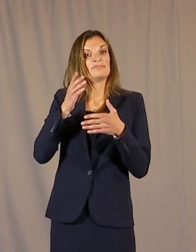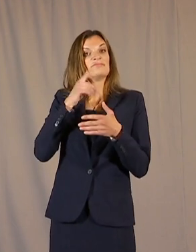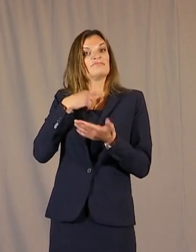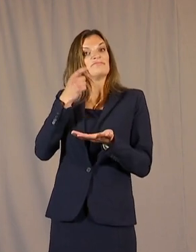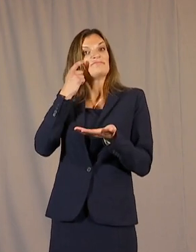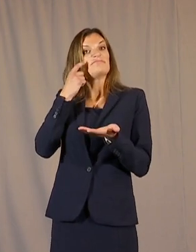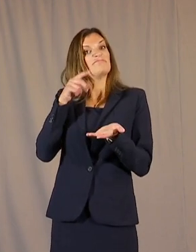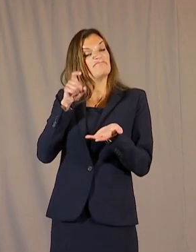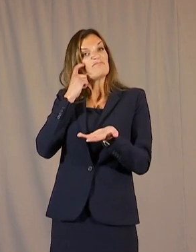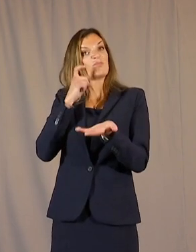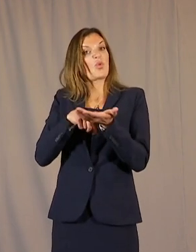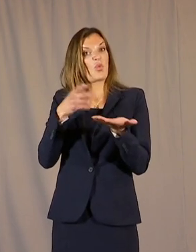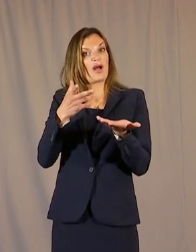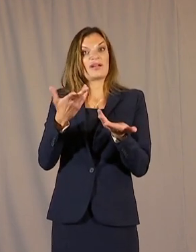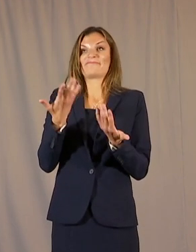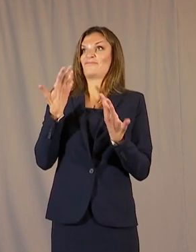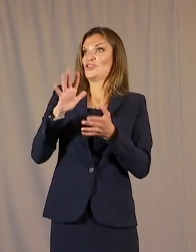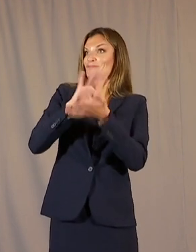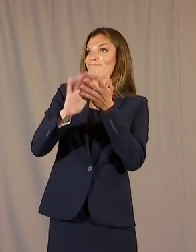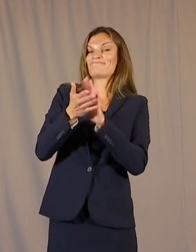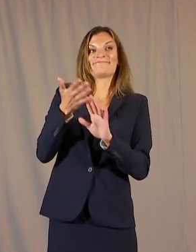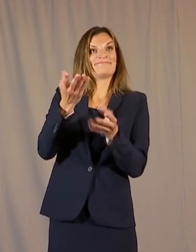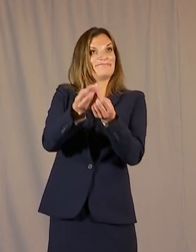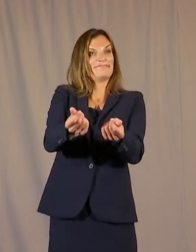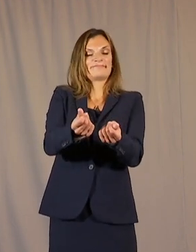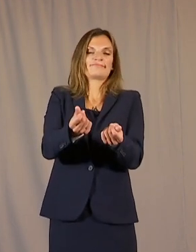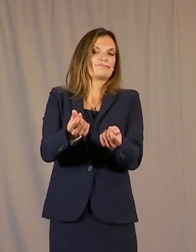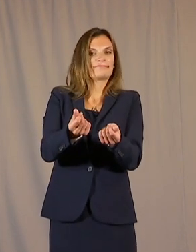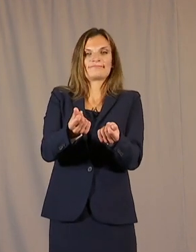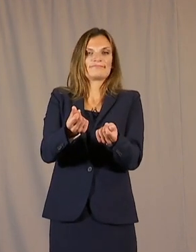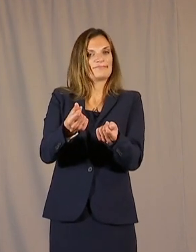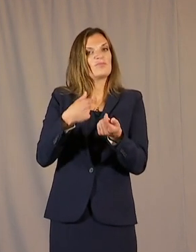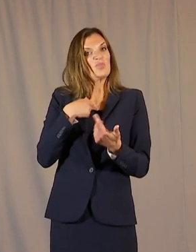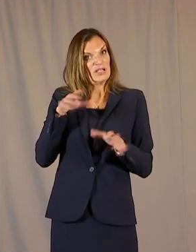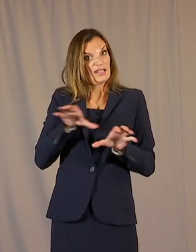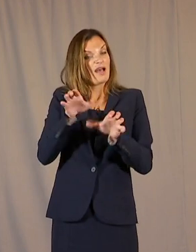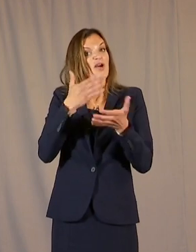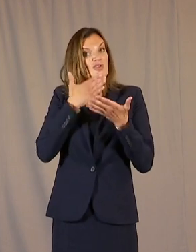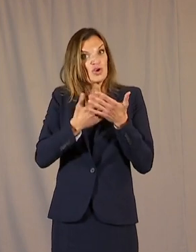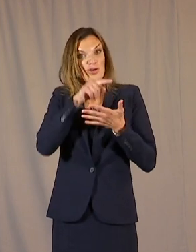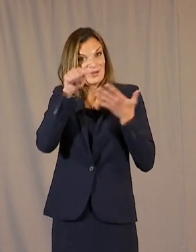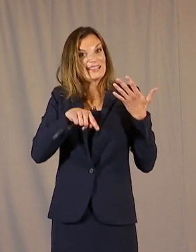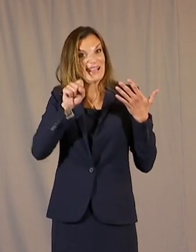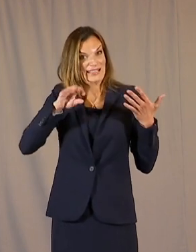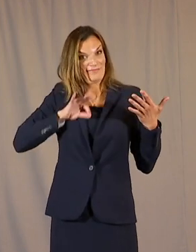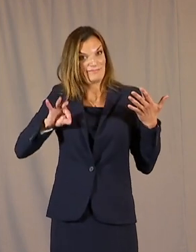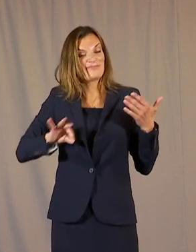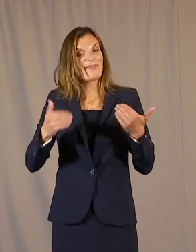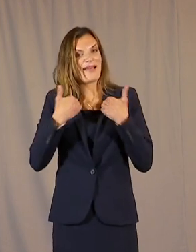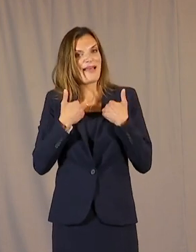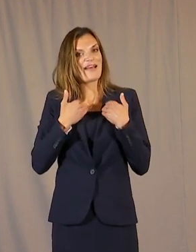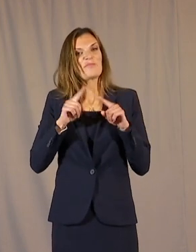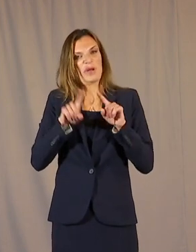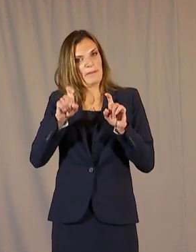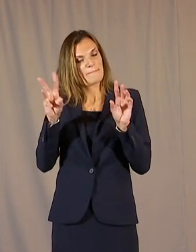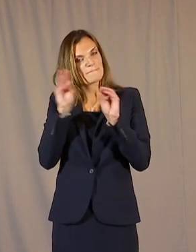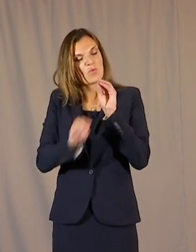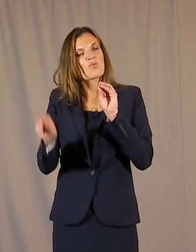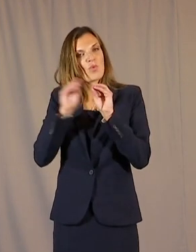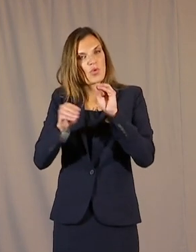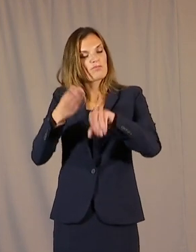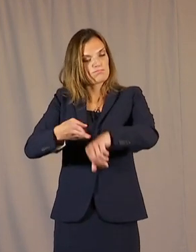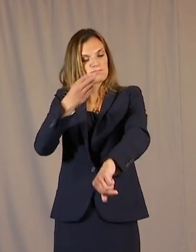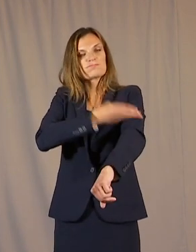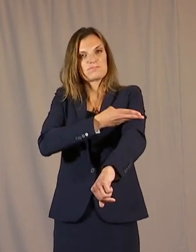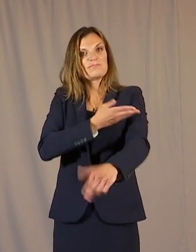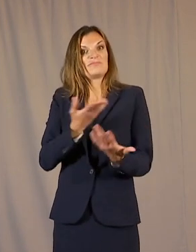done, right? We've done amazing work, and there's still work to be done because systems